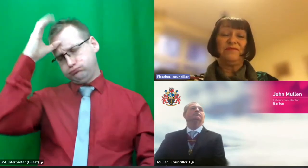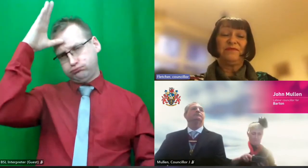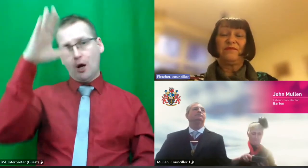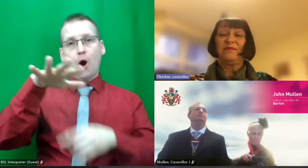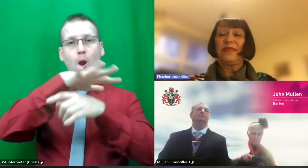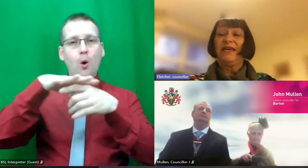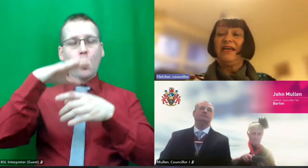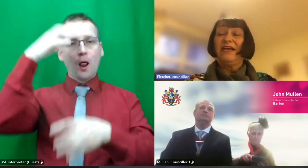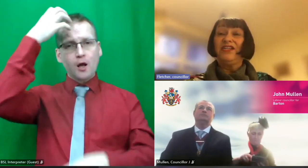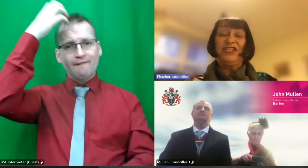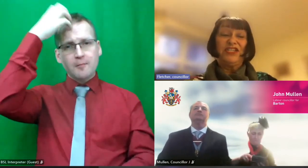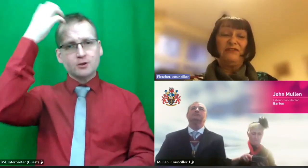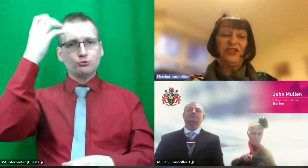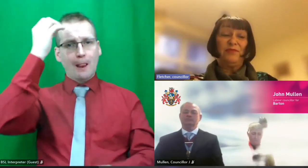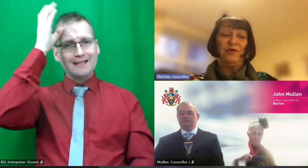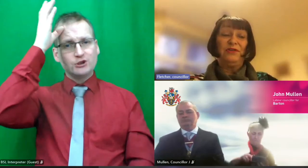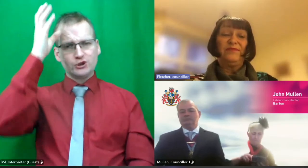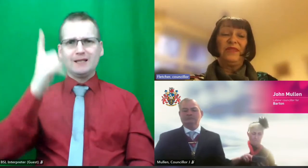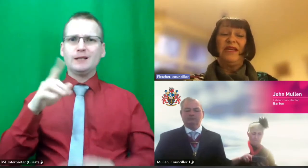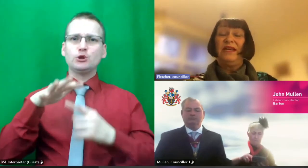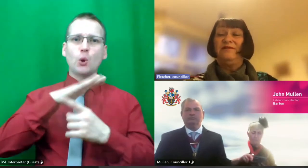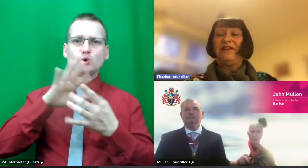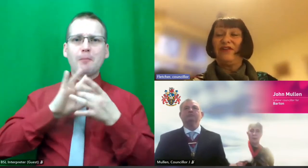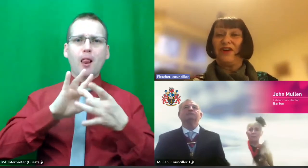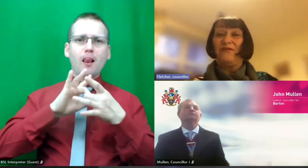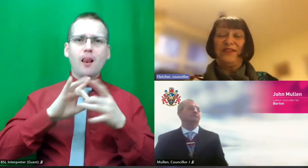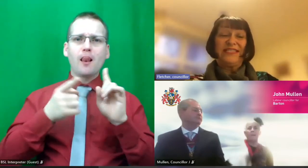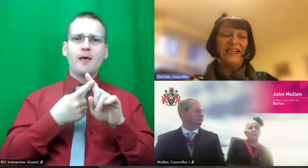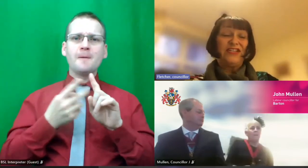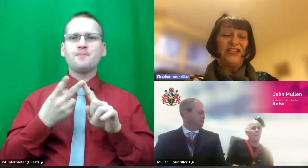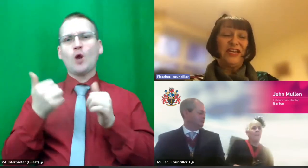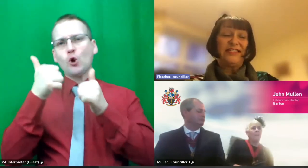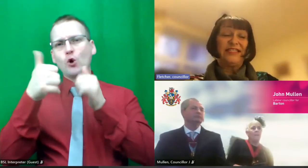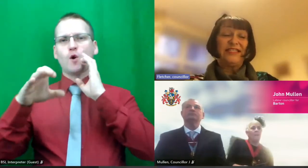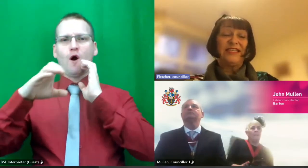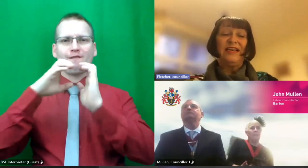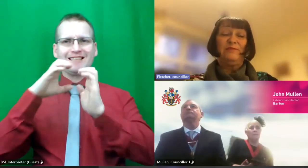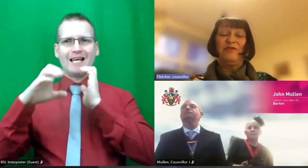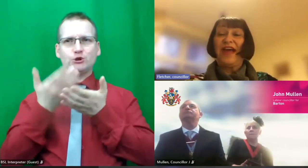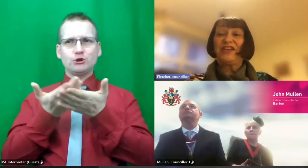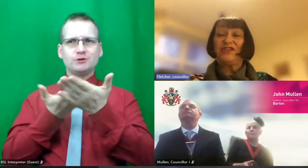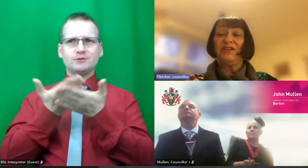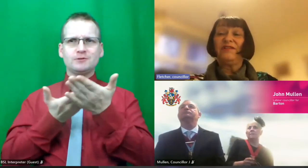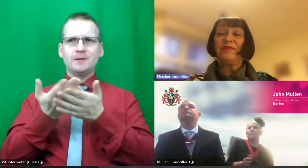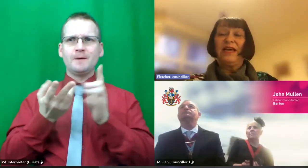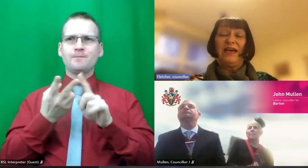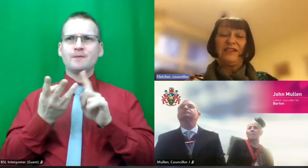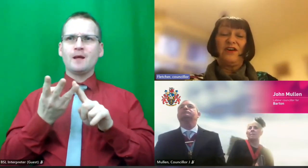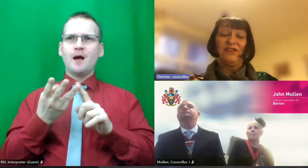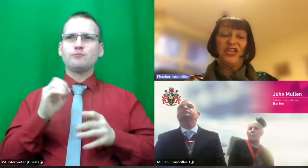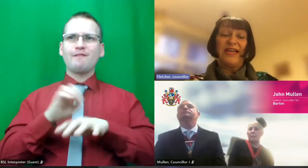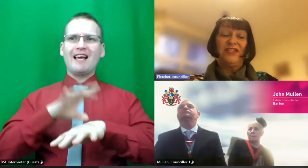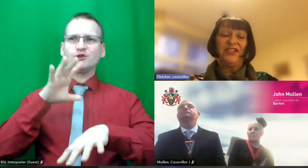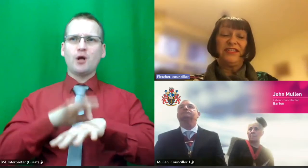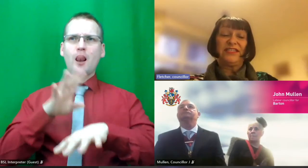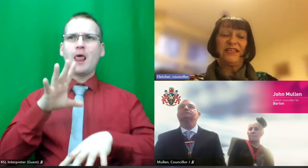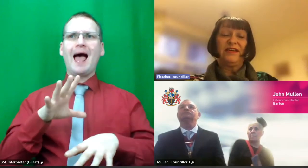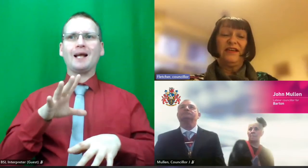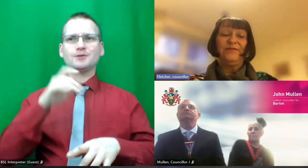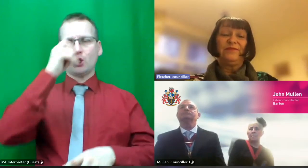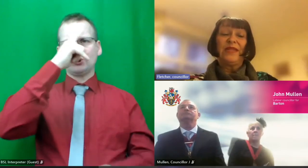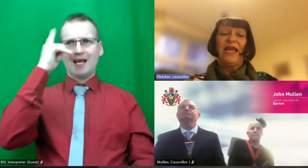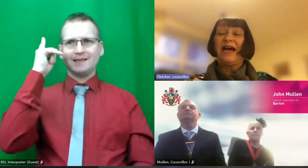knowledge. She's sociable, very good conversationalist, professional, and